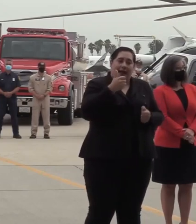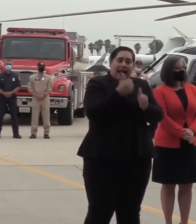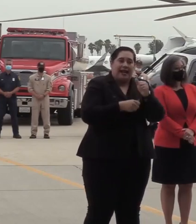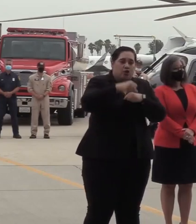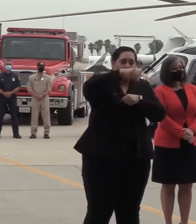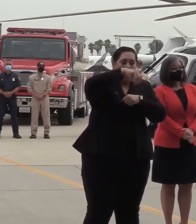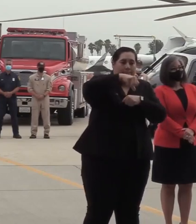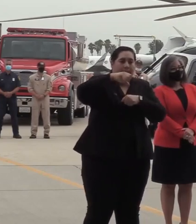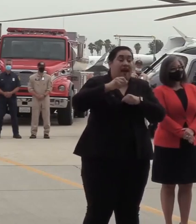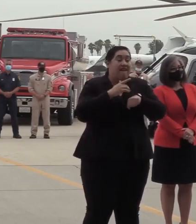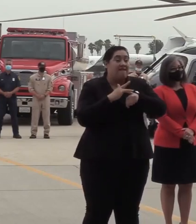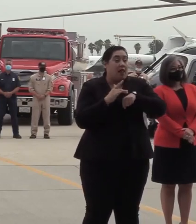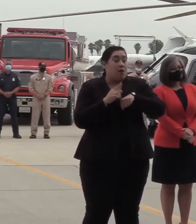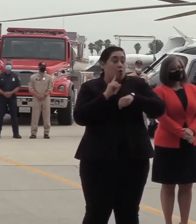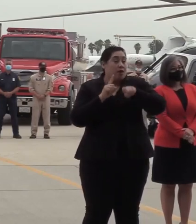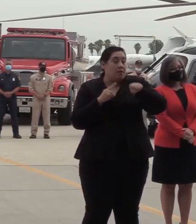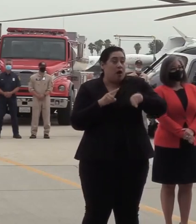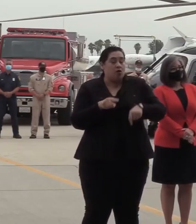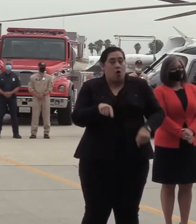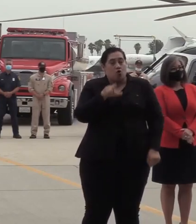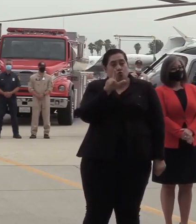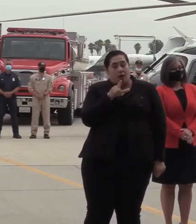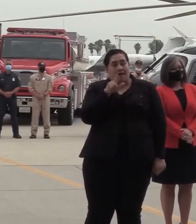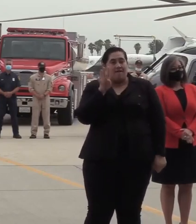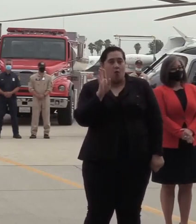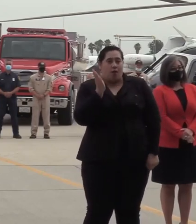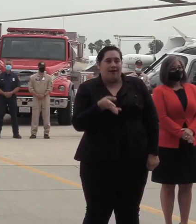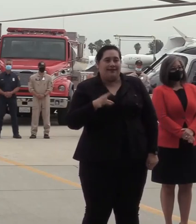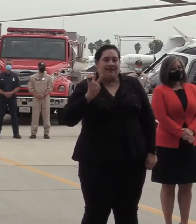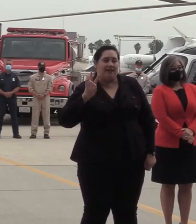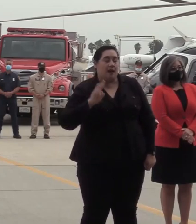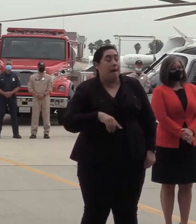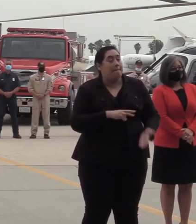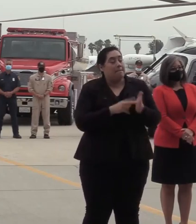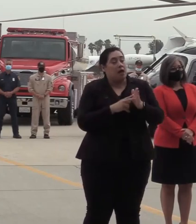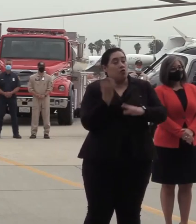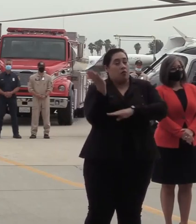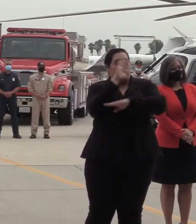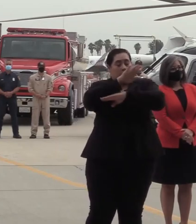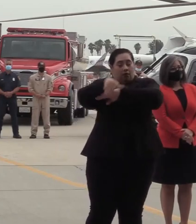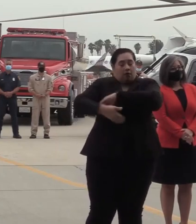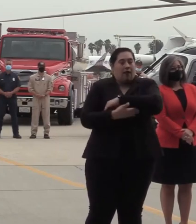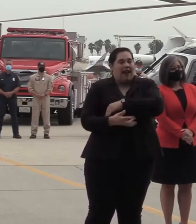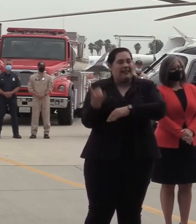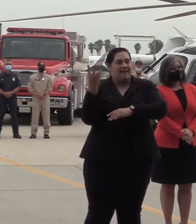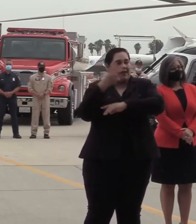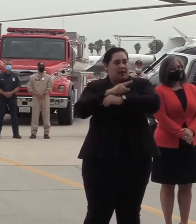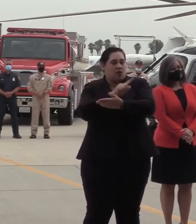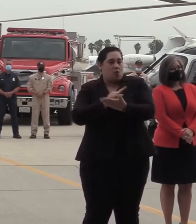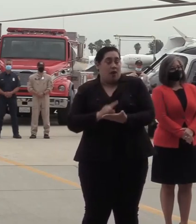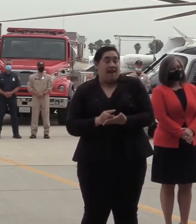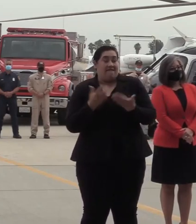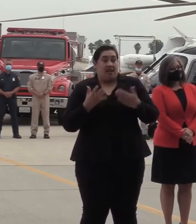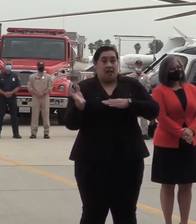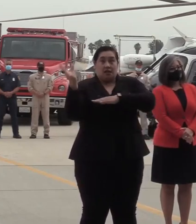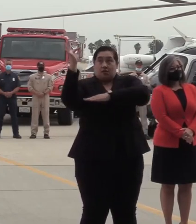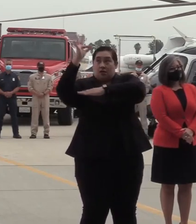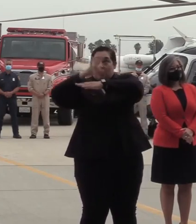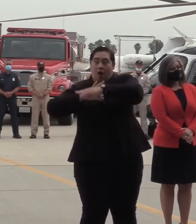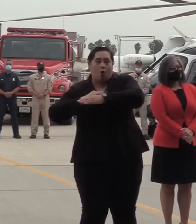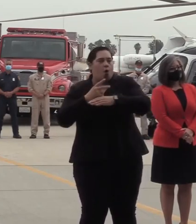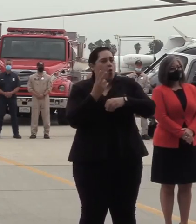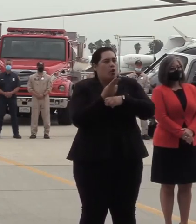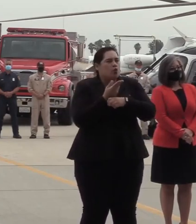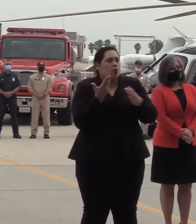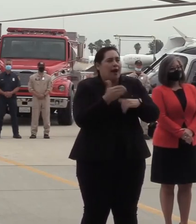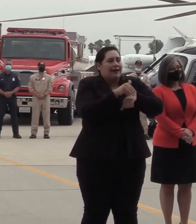24 hours per day, 7 days per week. After the sun goes down, night operations will be conducted with our pilots